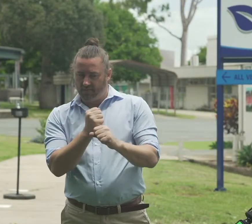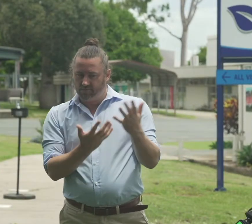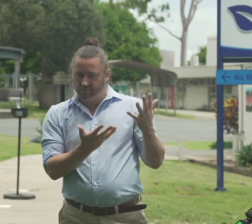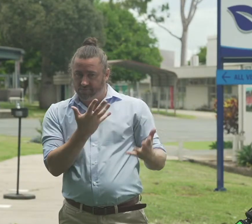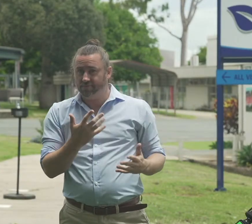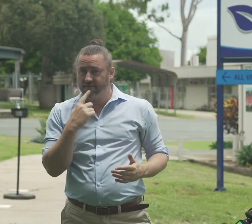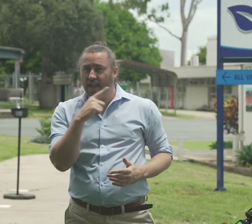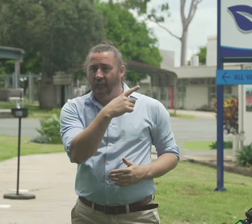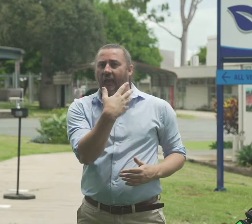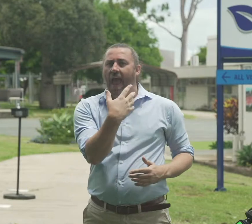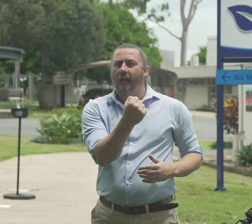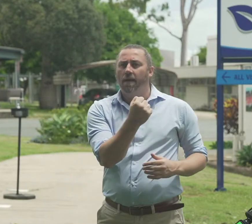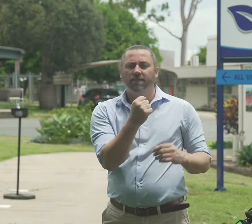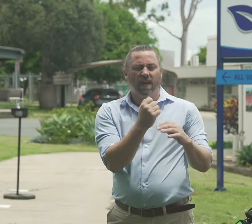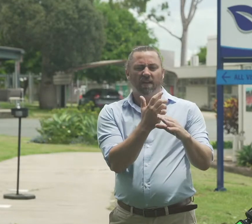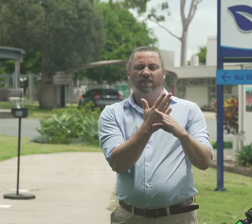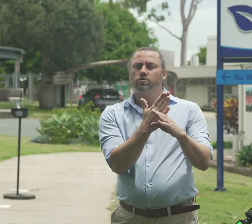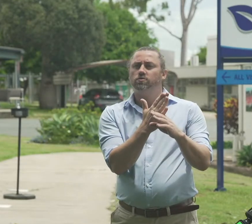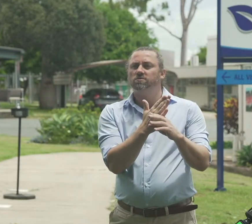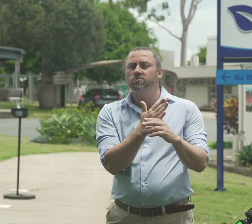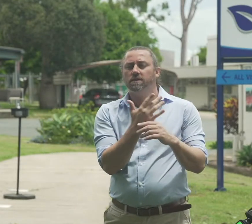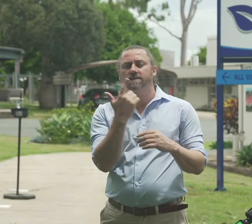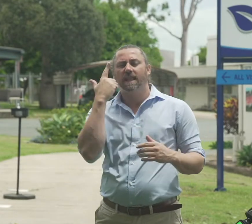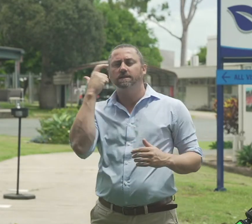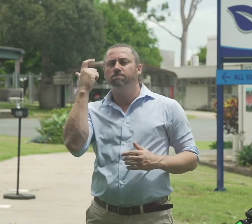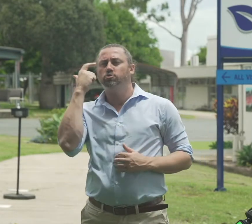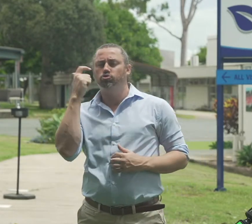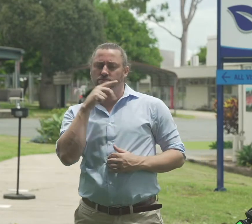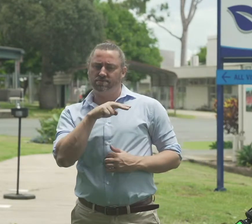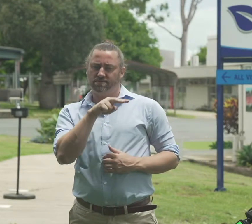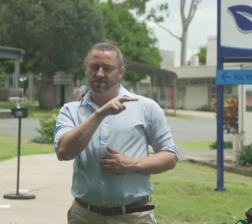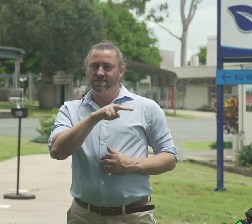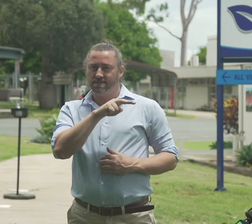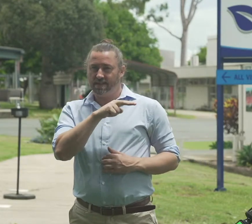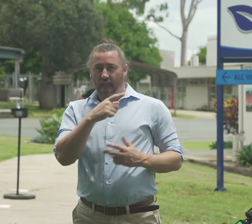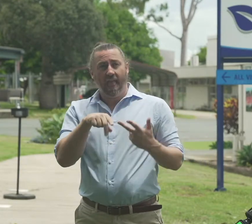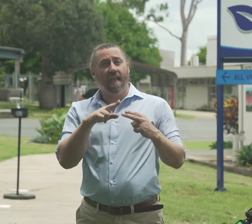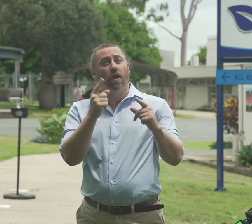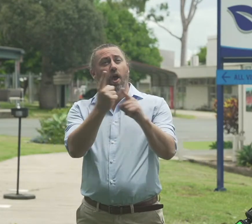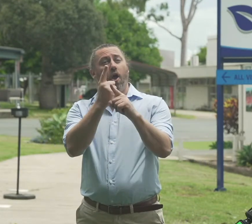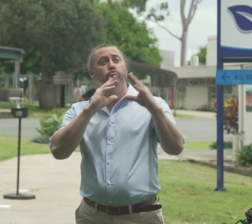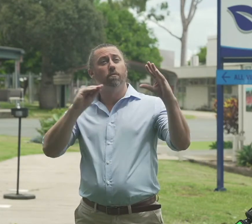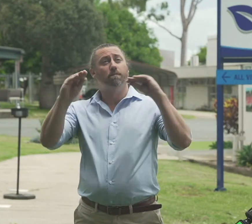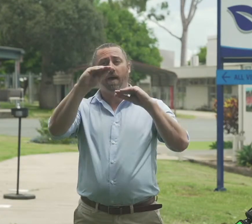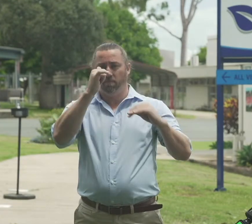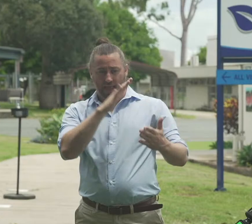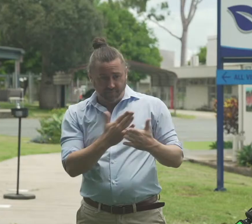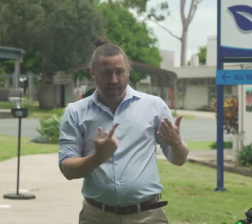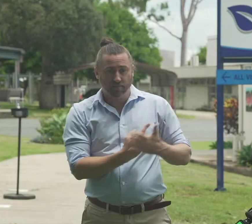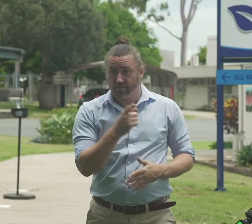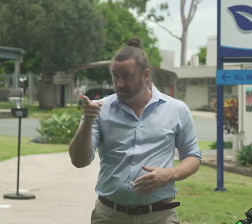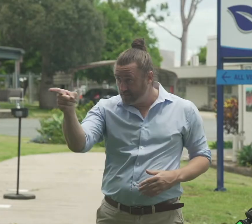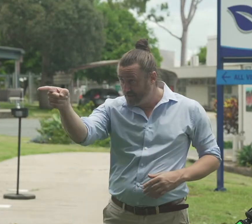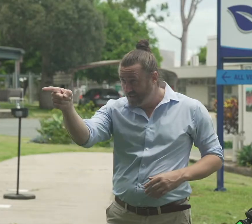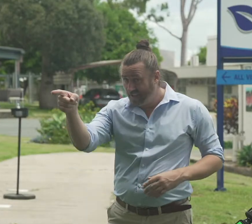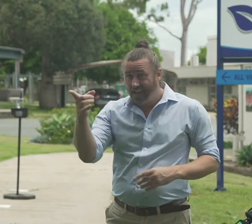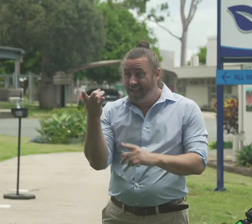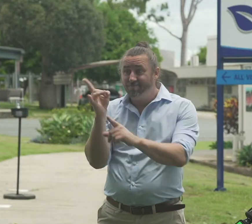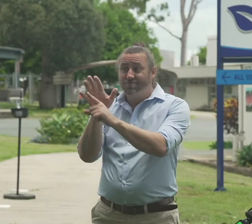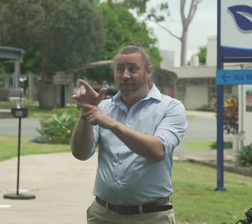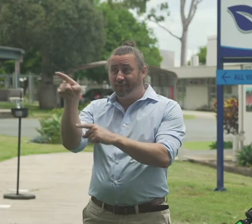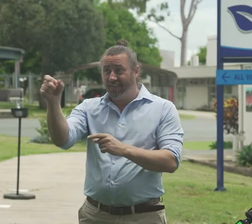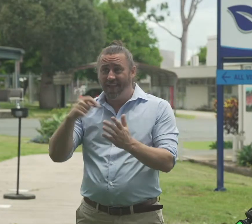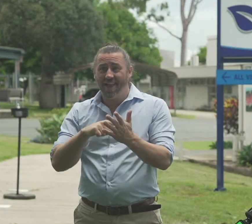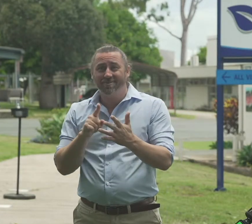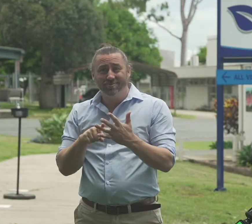there's fire. Does it concern you that even those in your ranks have doubts about the integrity of your government? I think even Hayden would admit he had to work pretty hard to turn those